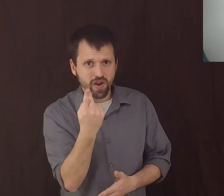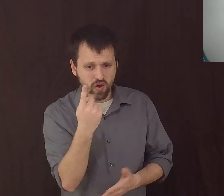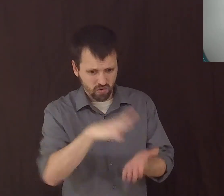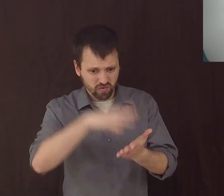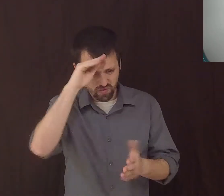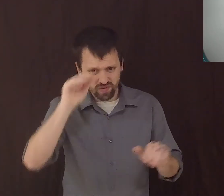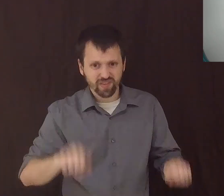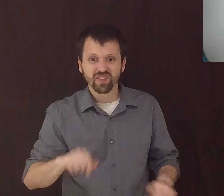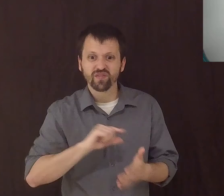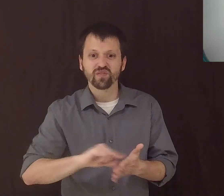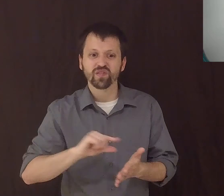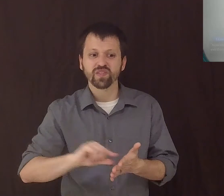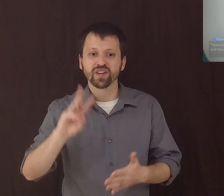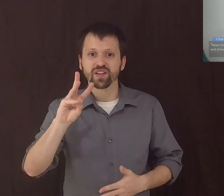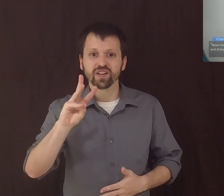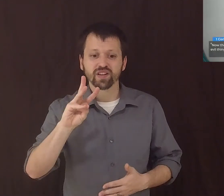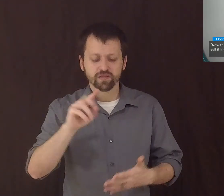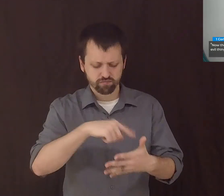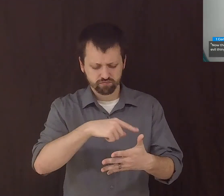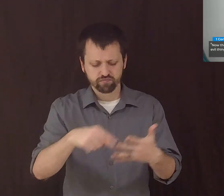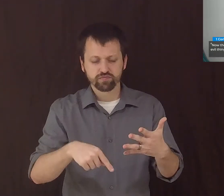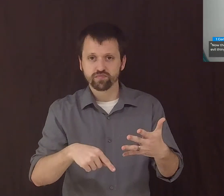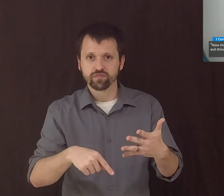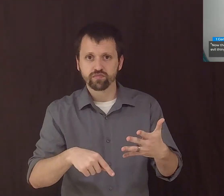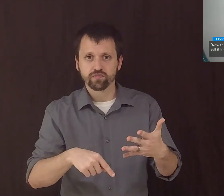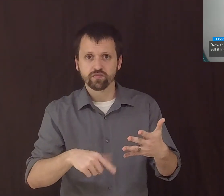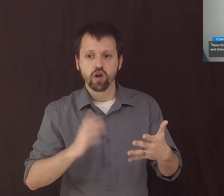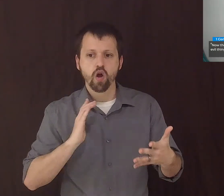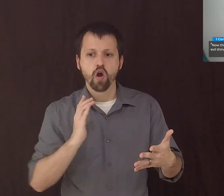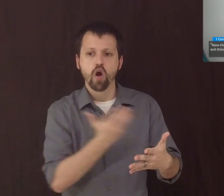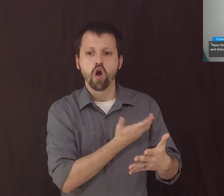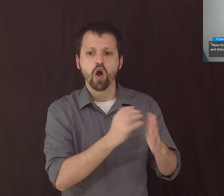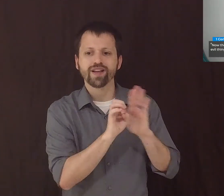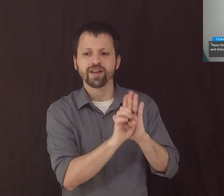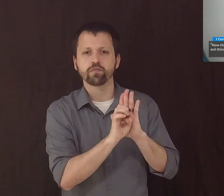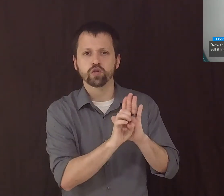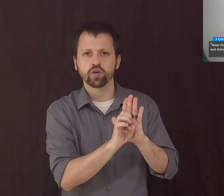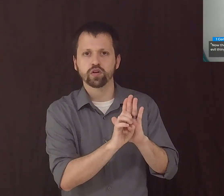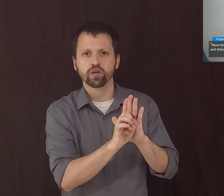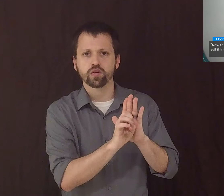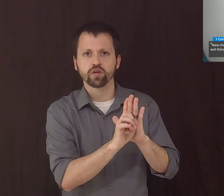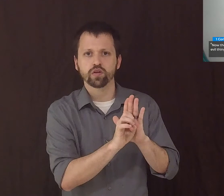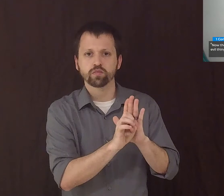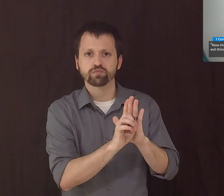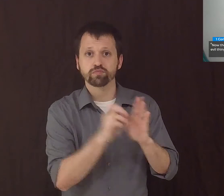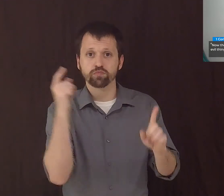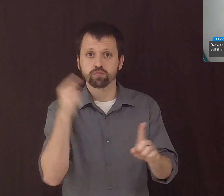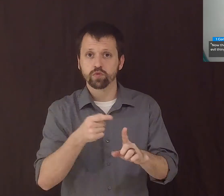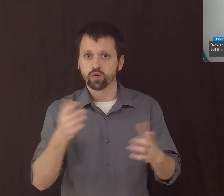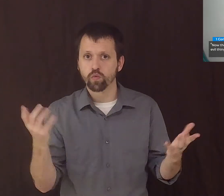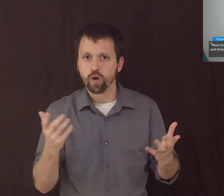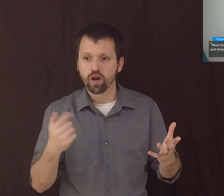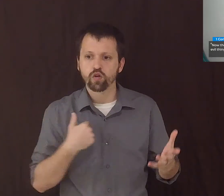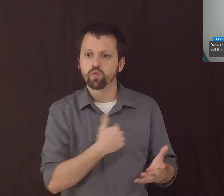learn from this. Look at verse number 6. He says, "Now these things were our examples, to the intent that we